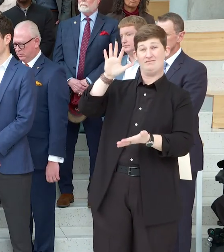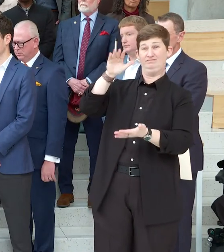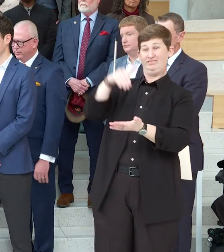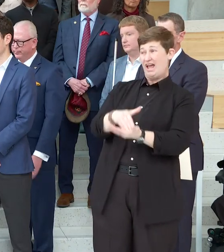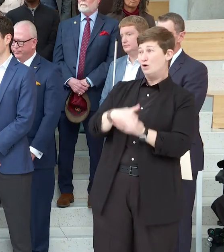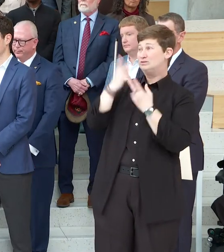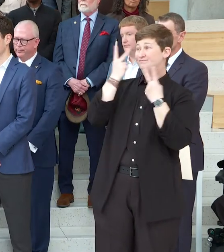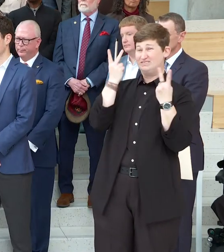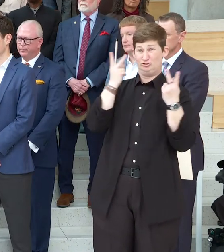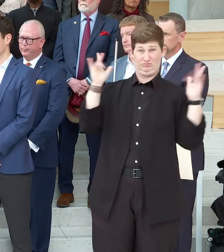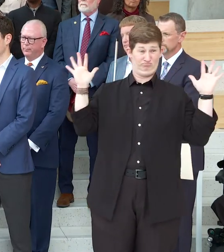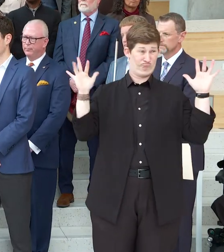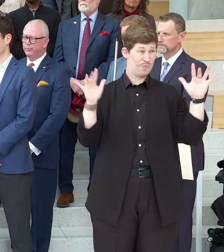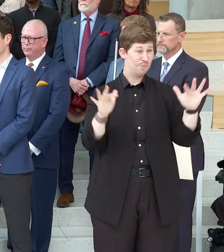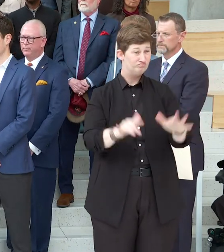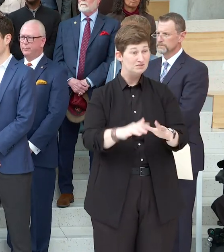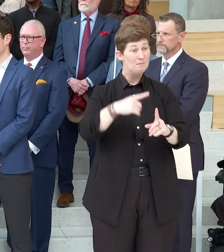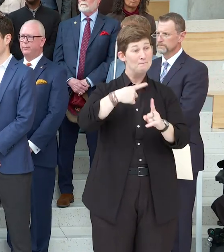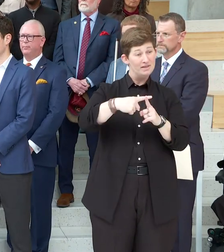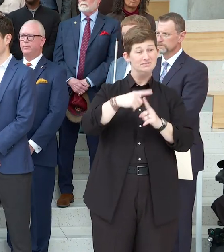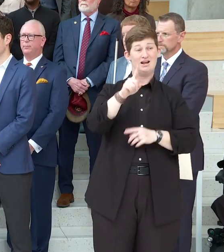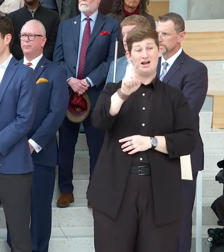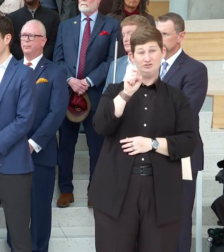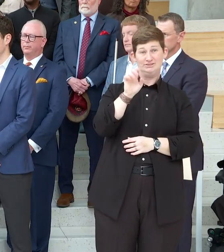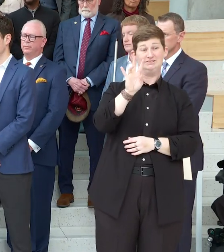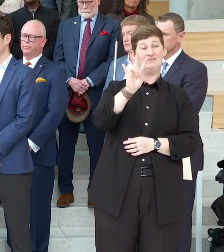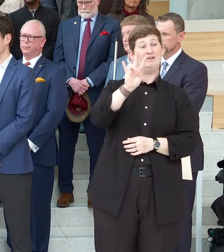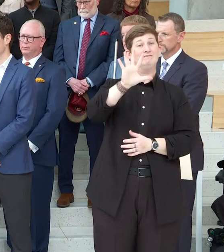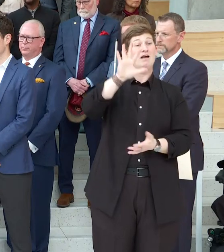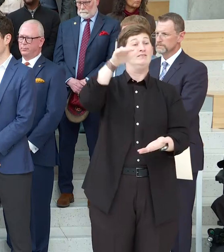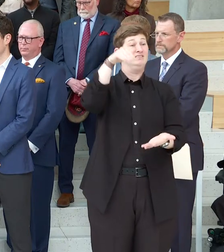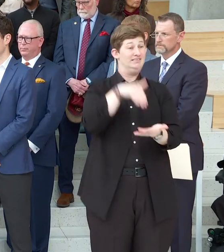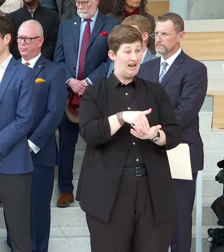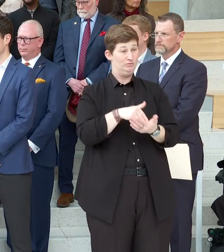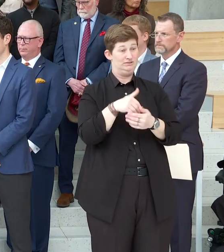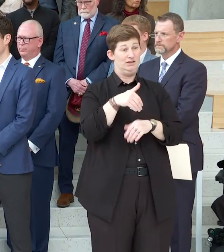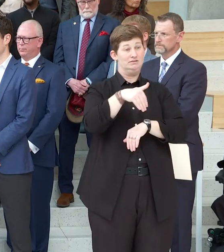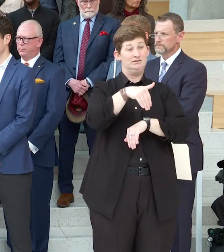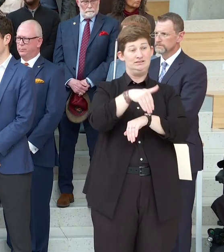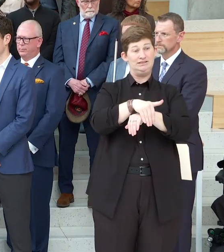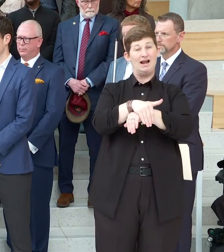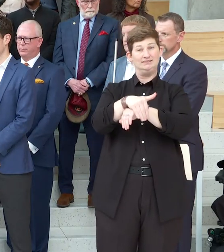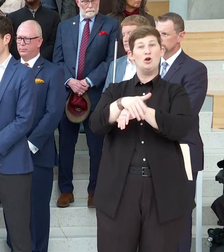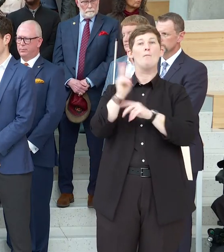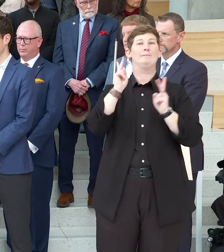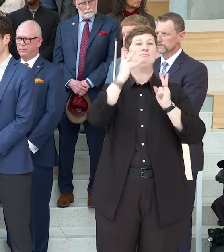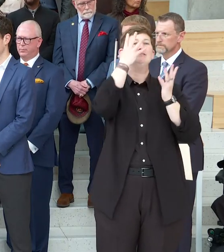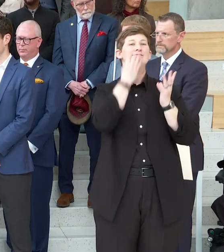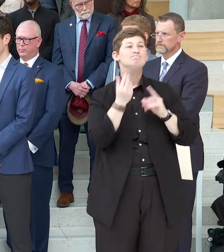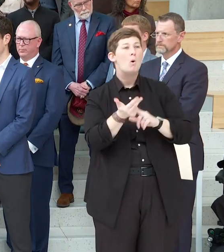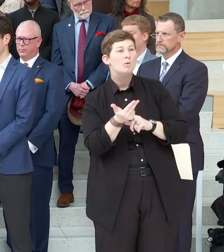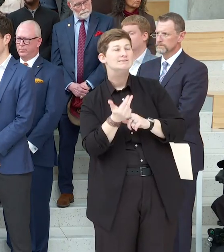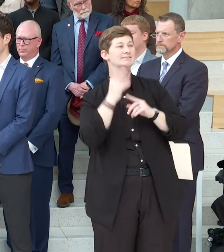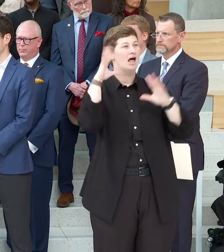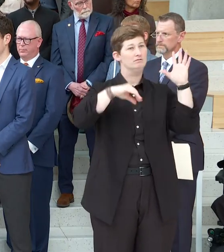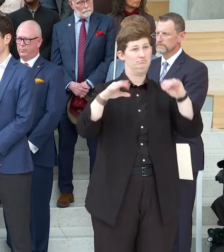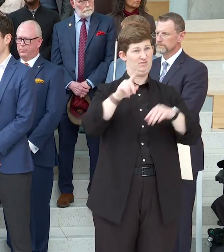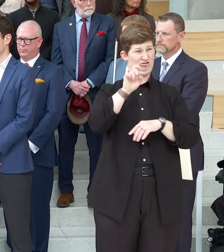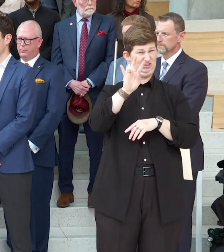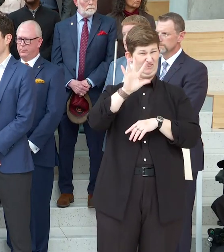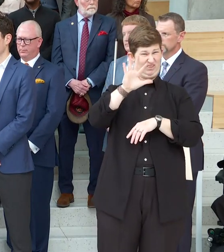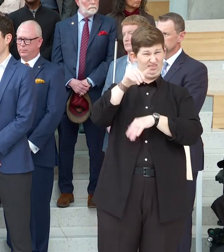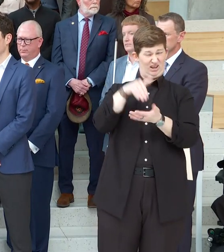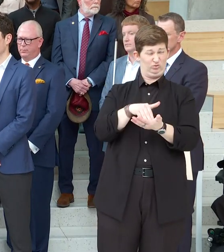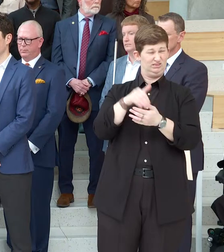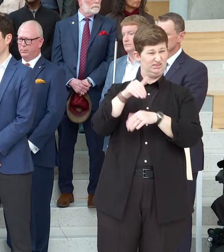175,000 room nights booked in our hotels. These guests need to be able to move about Minneapolis and the Twin Cities easily